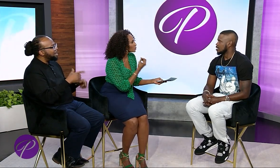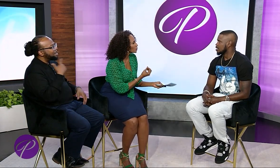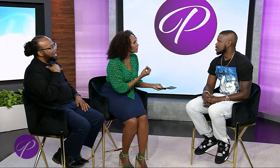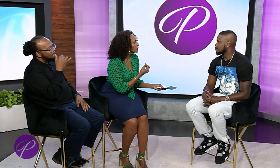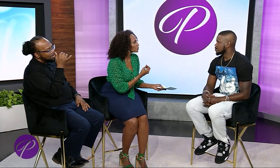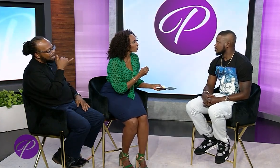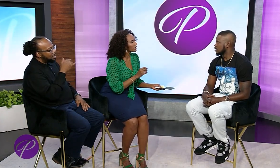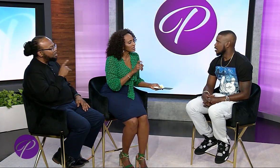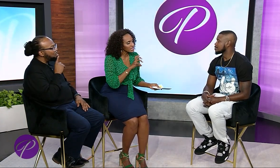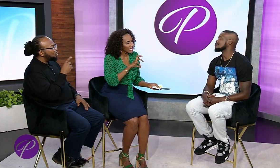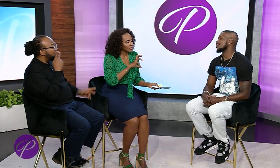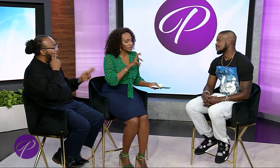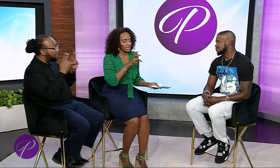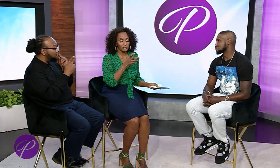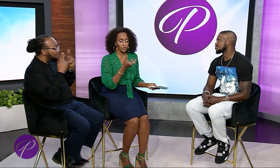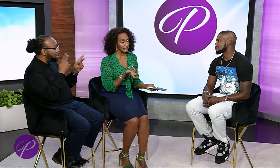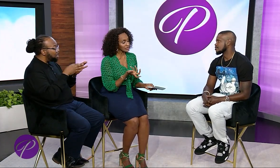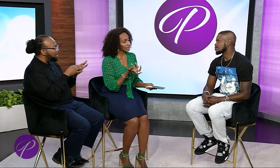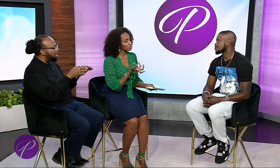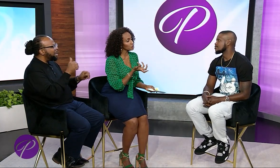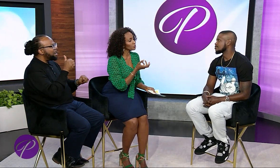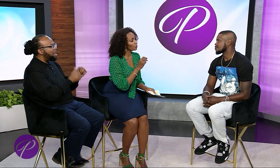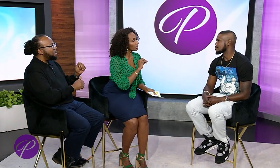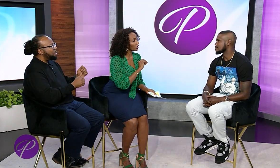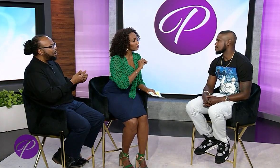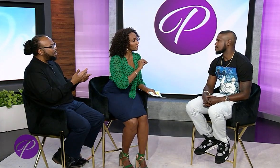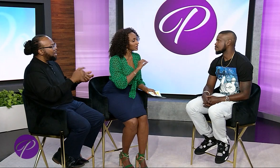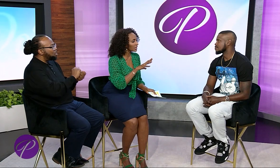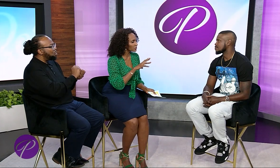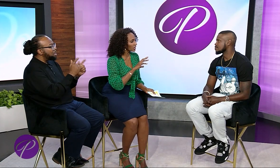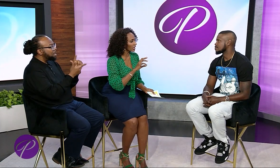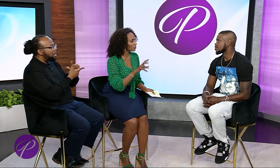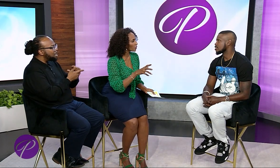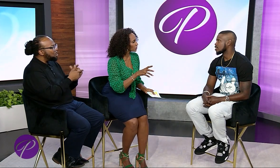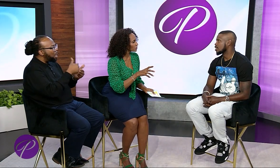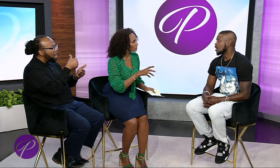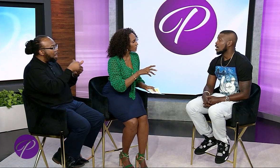truly visual, because not everything translates to letters and words.